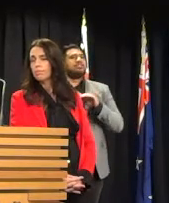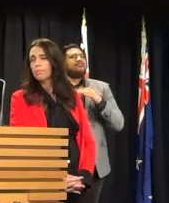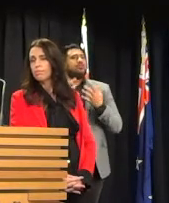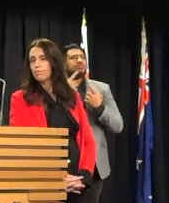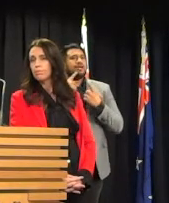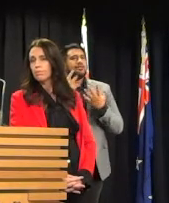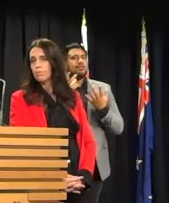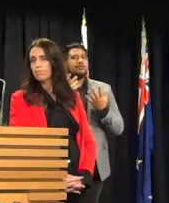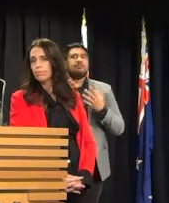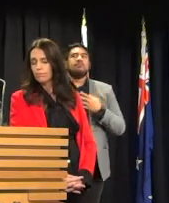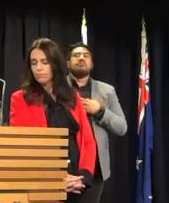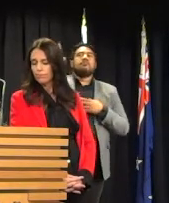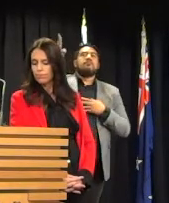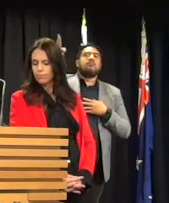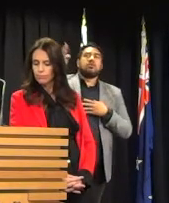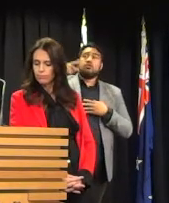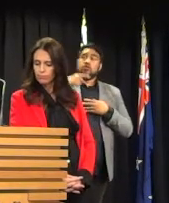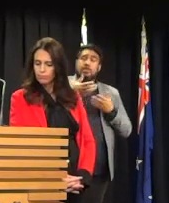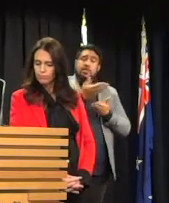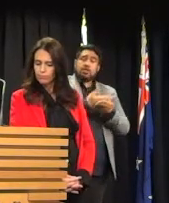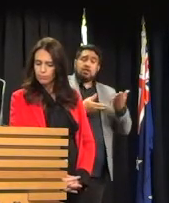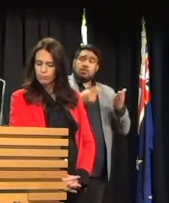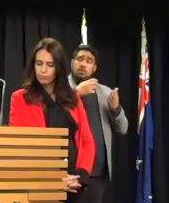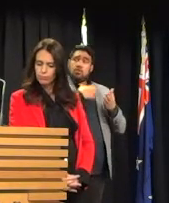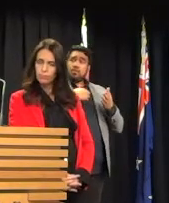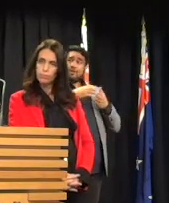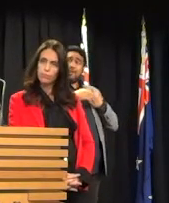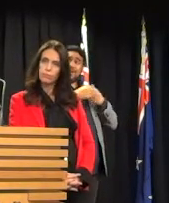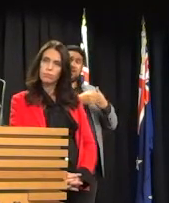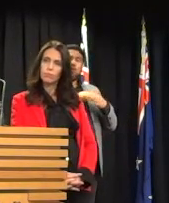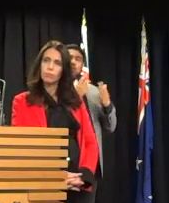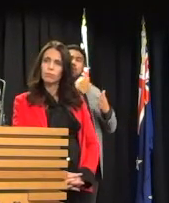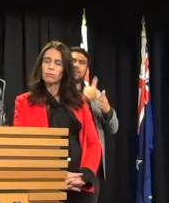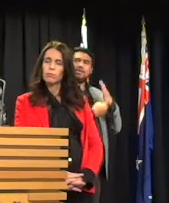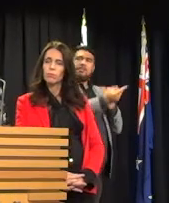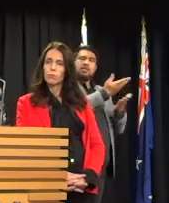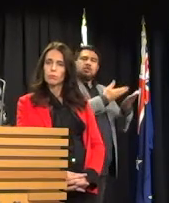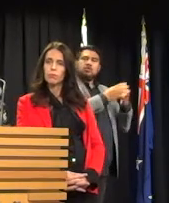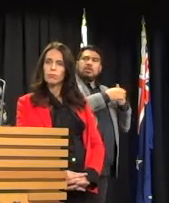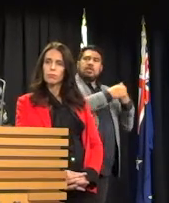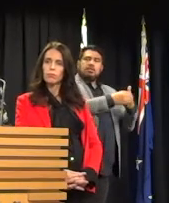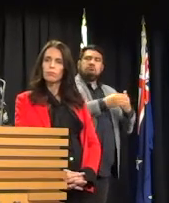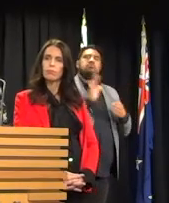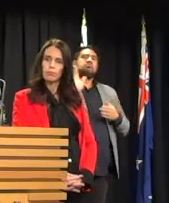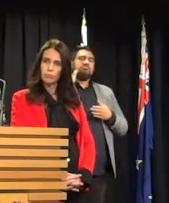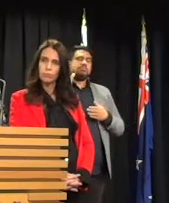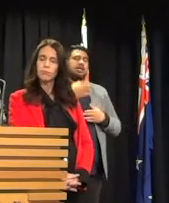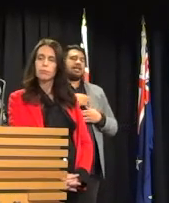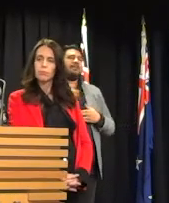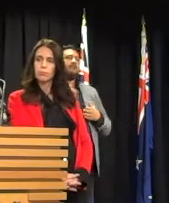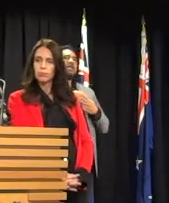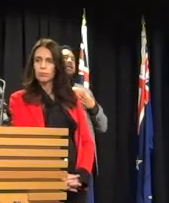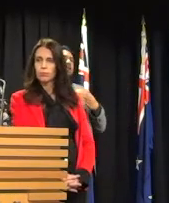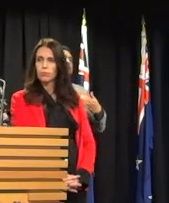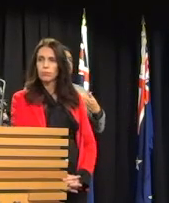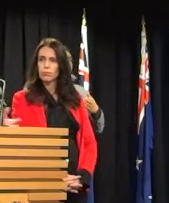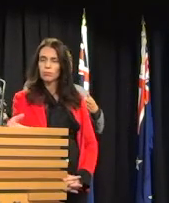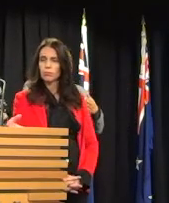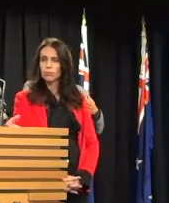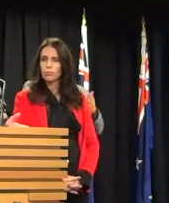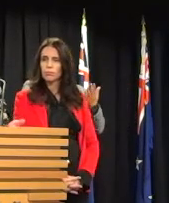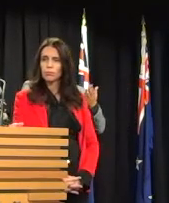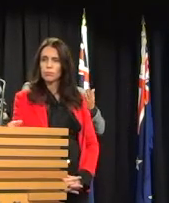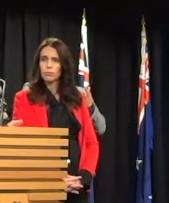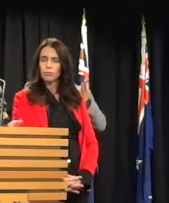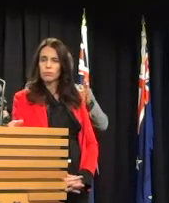be a government-led consultation. It won't be an independent consultation with another advisory. This is government. This is government-led. There has been a reference group. It was